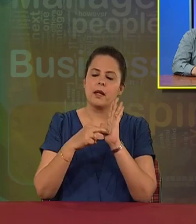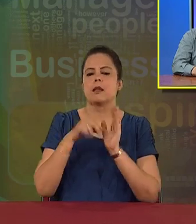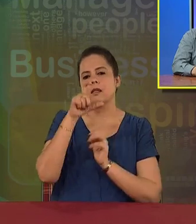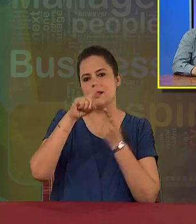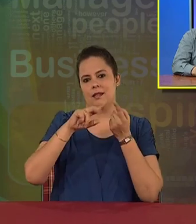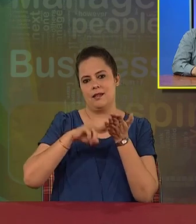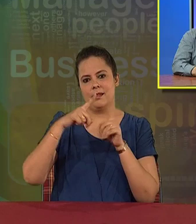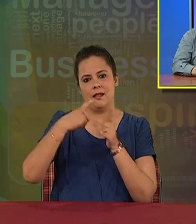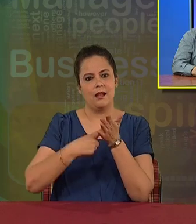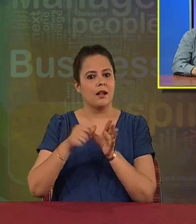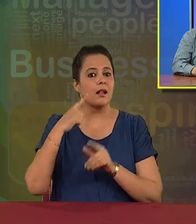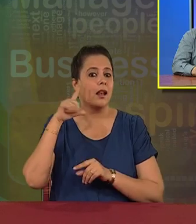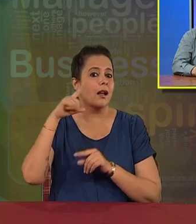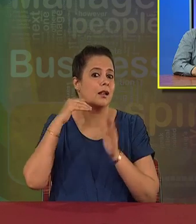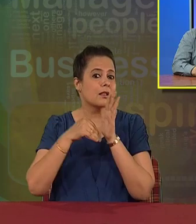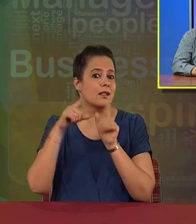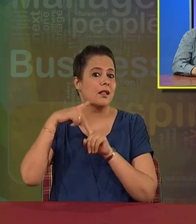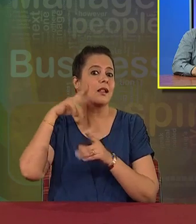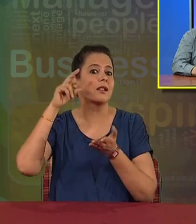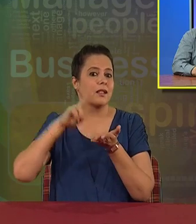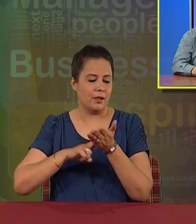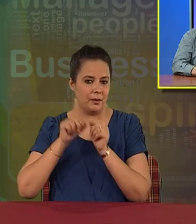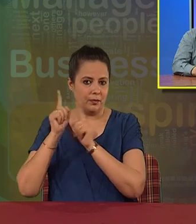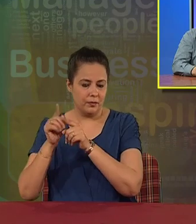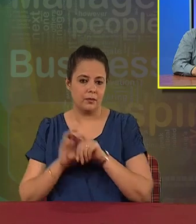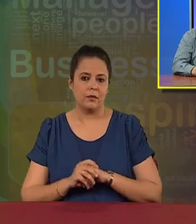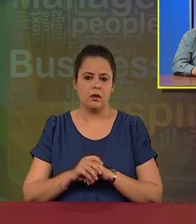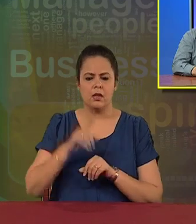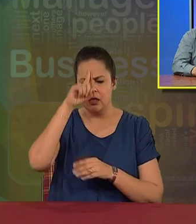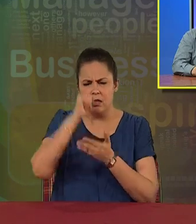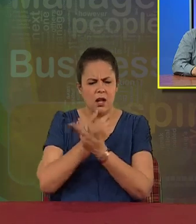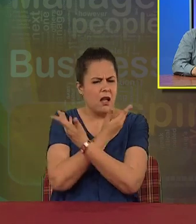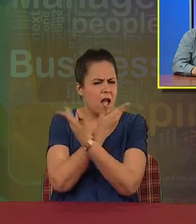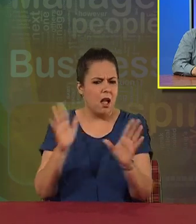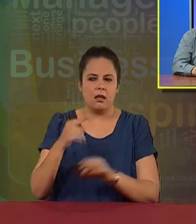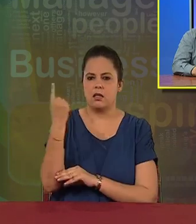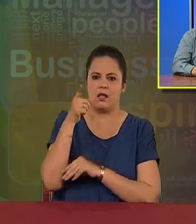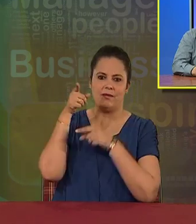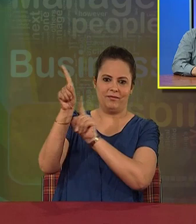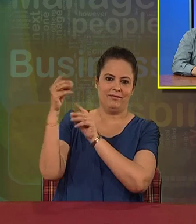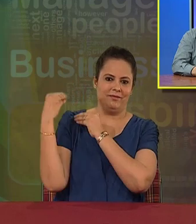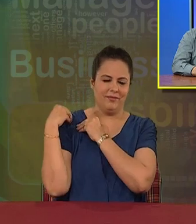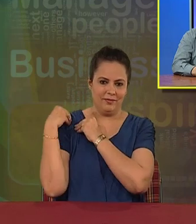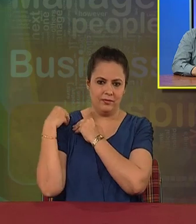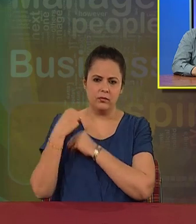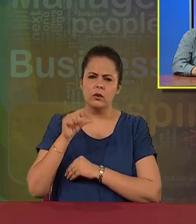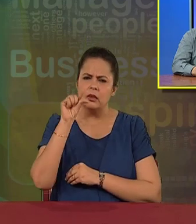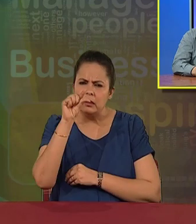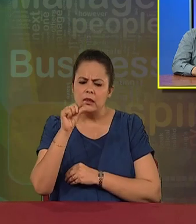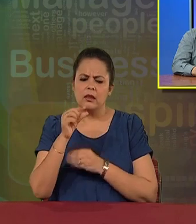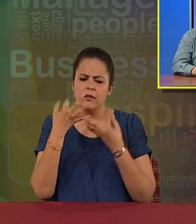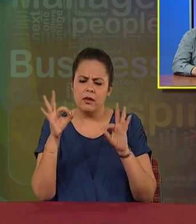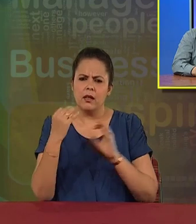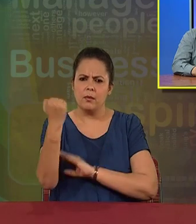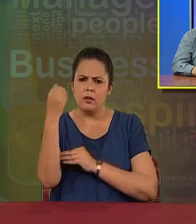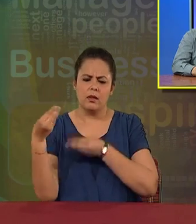centralization. All the decision-making power will be taken by the top level of management. They will be giving a very little liberty to the middle